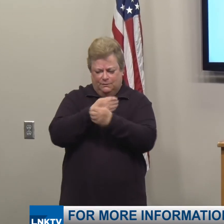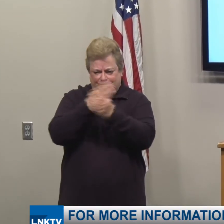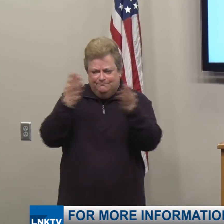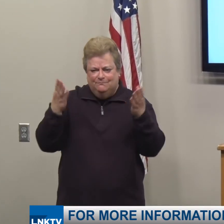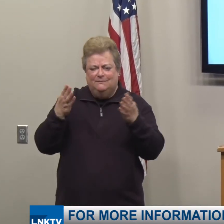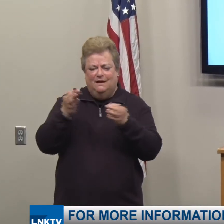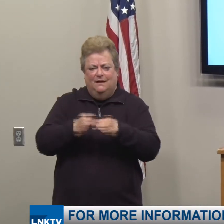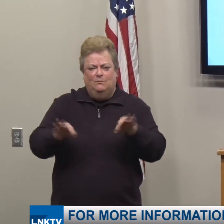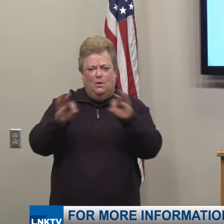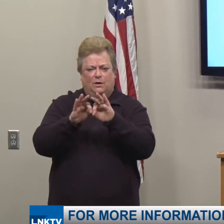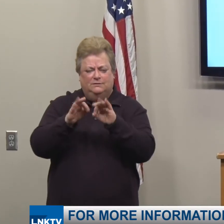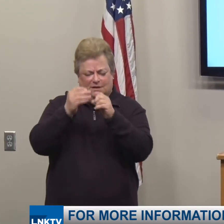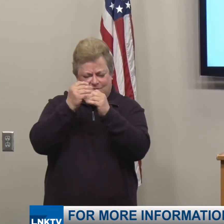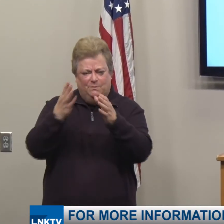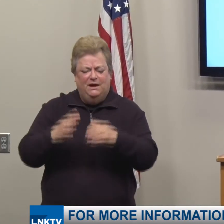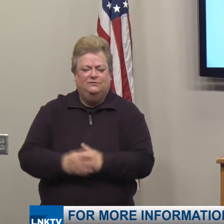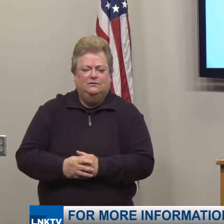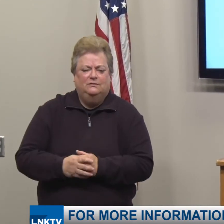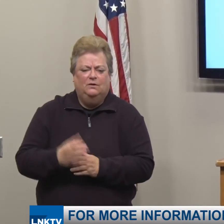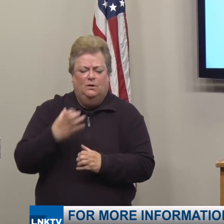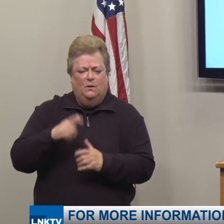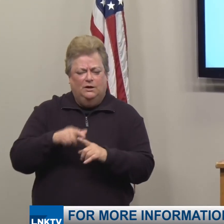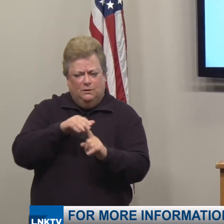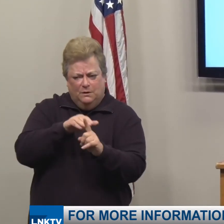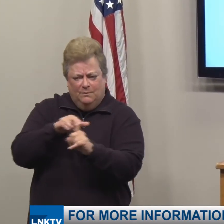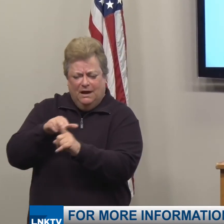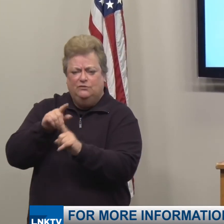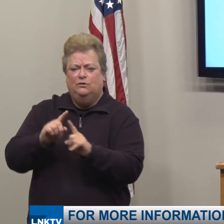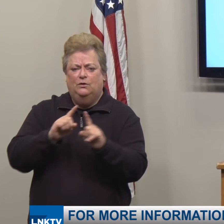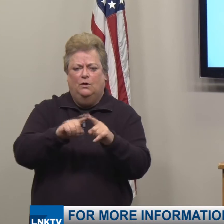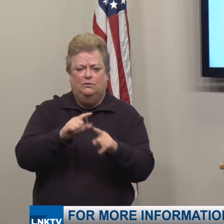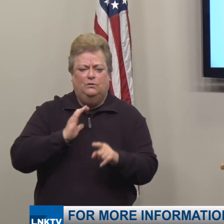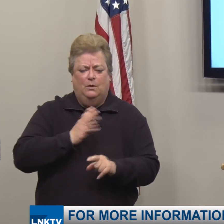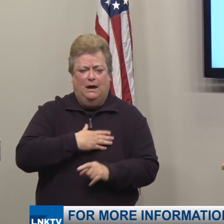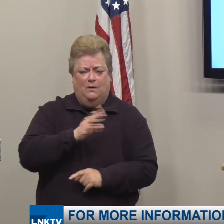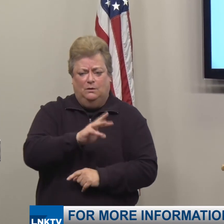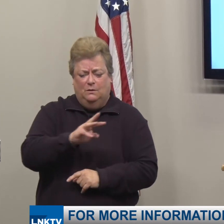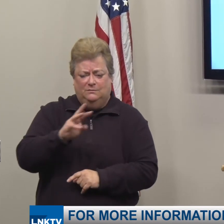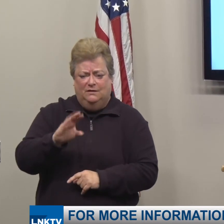health messages. We want to remind everyone to please visit our website,